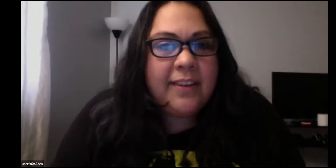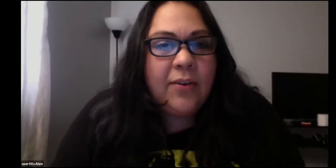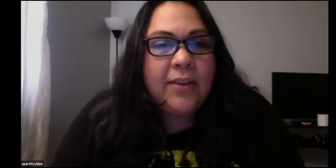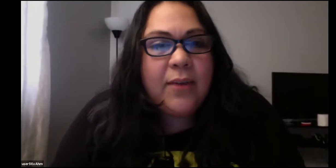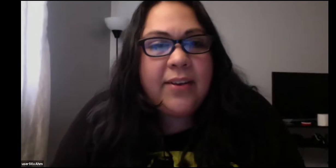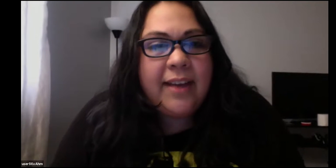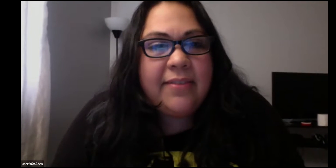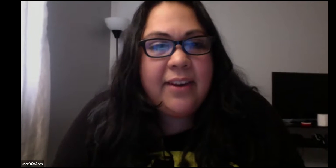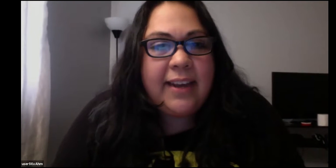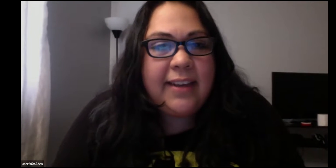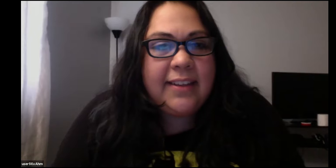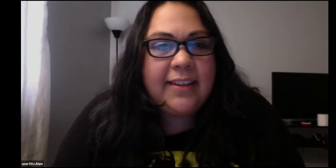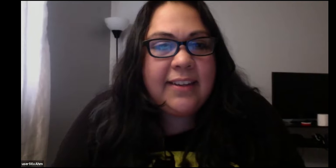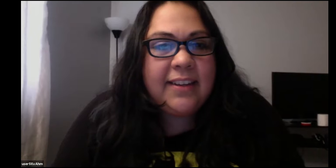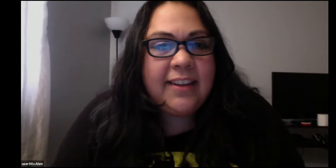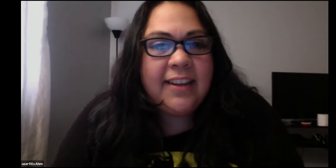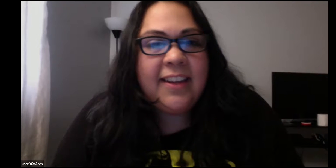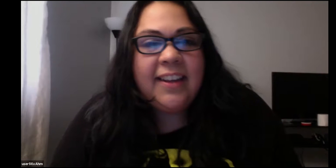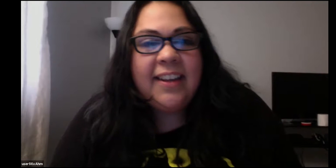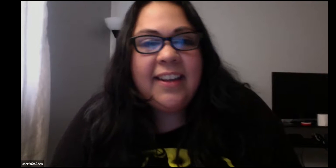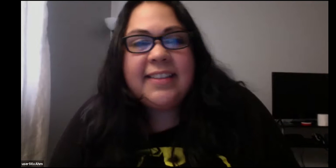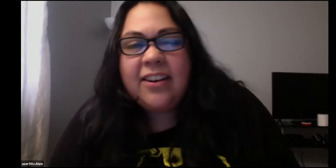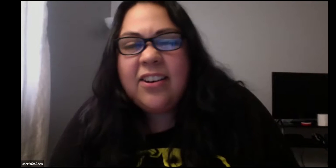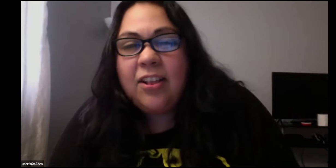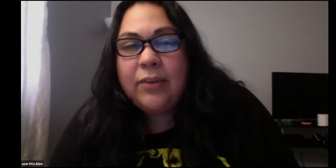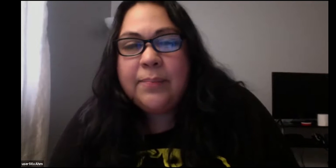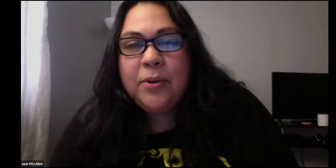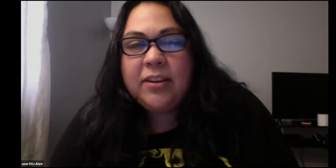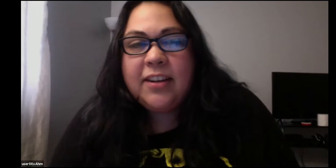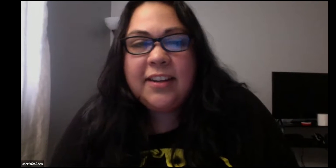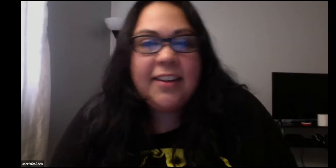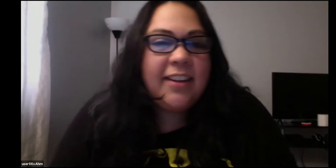Okay, what do you have there, Caitlin? Is that a coloring book?